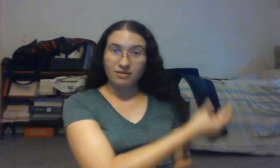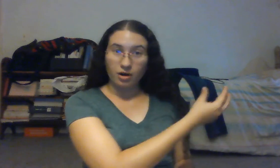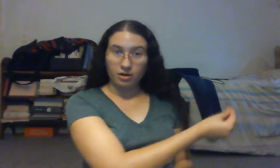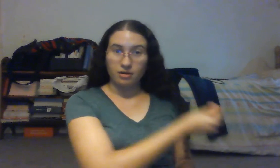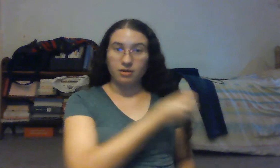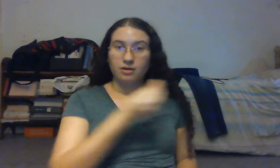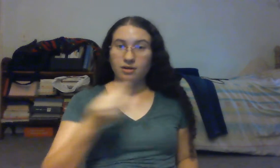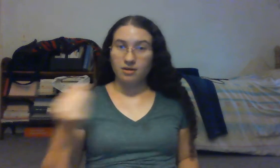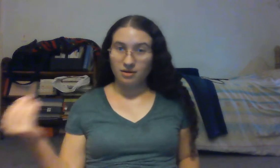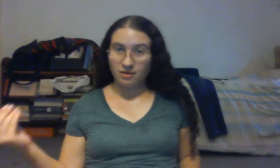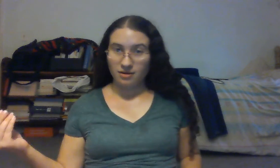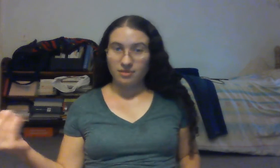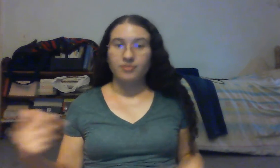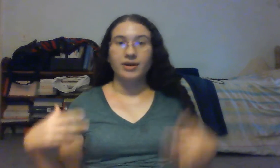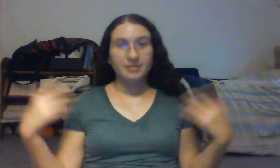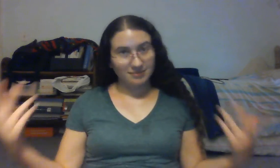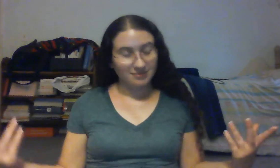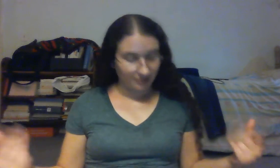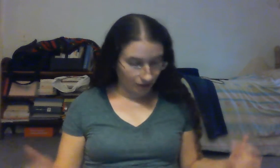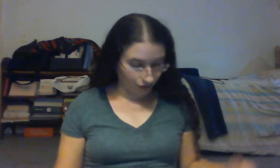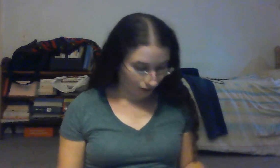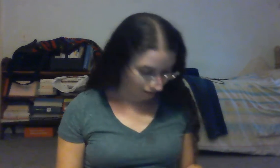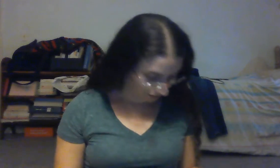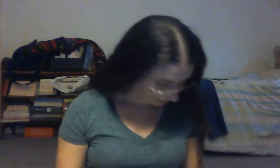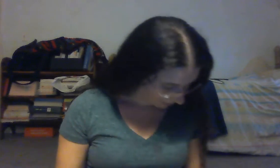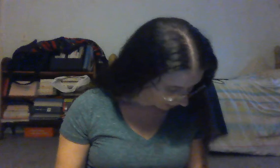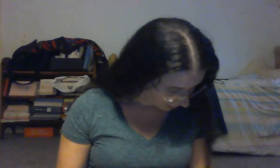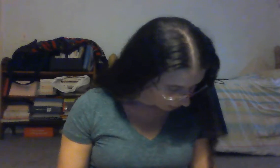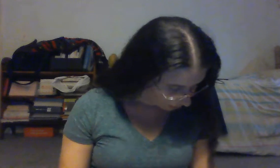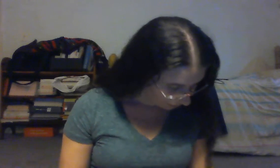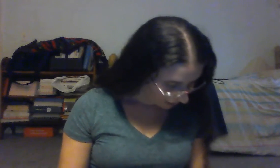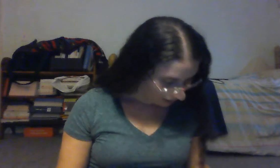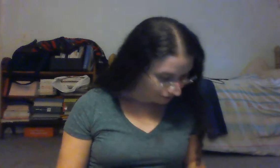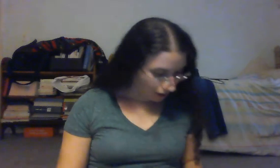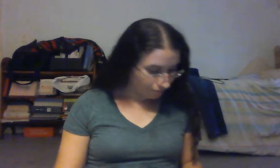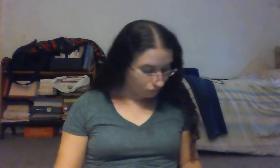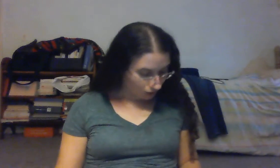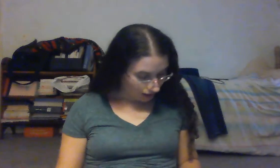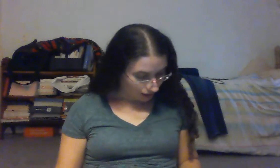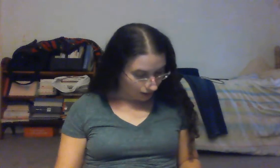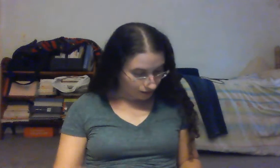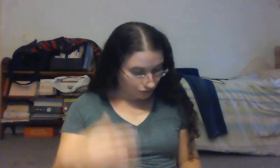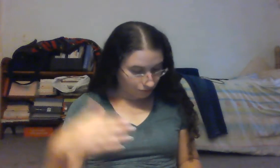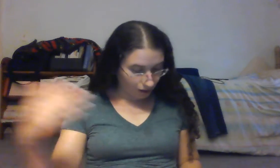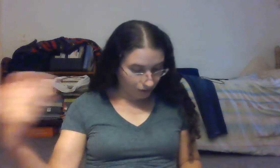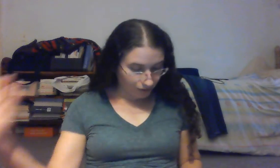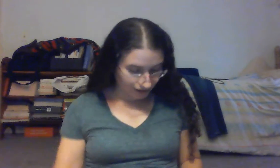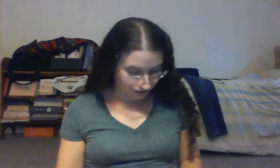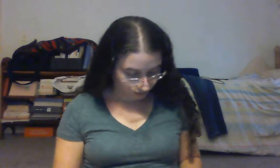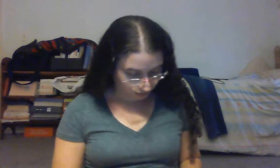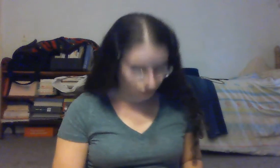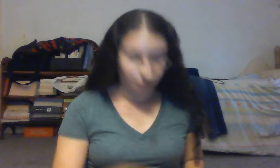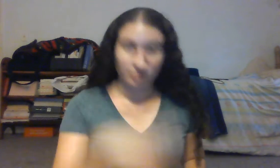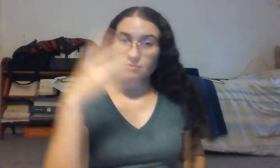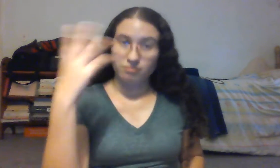her, right? There you have it. So now we have umbrella. Tomorrow I give her. So